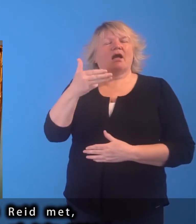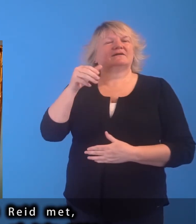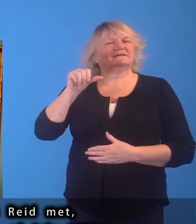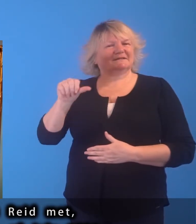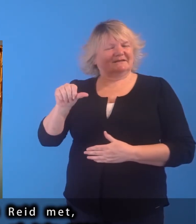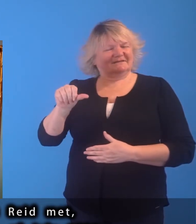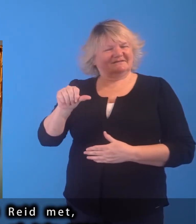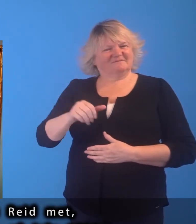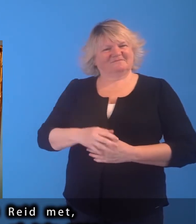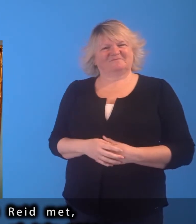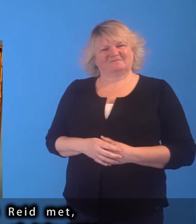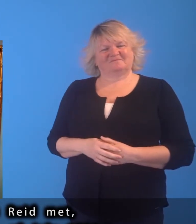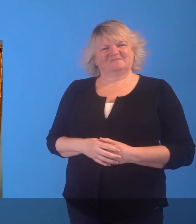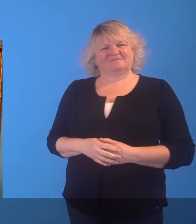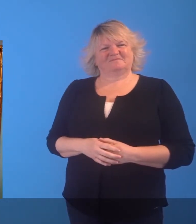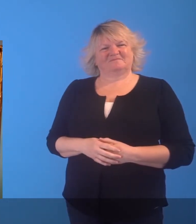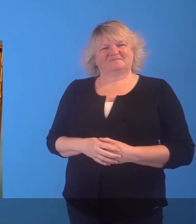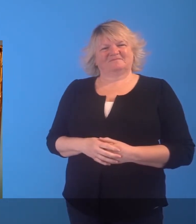1896.